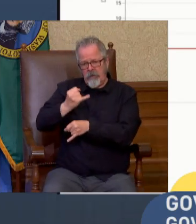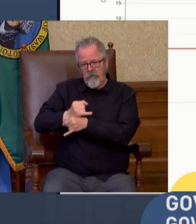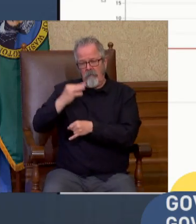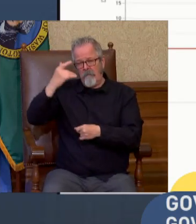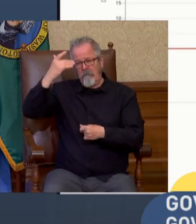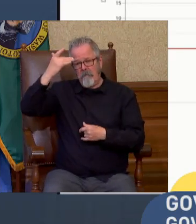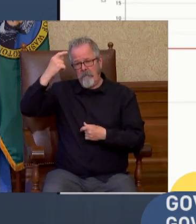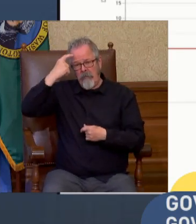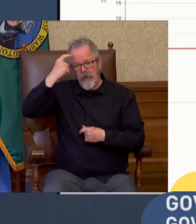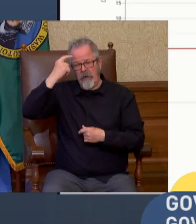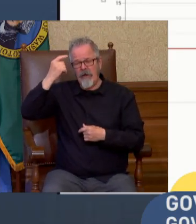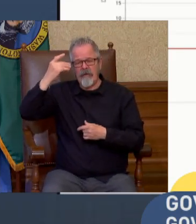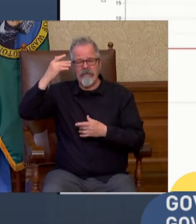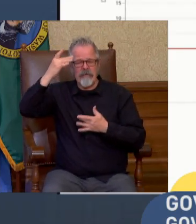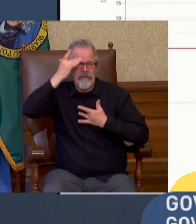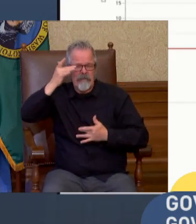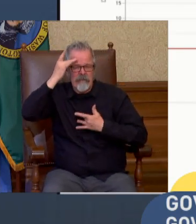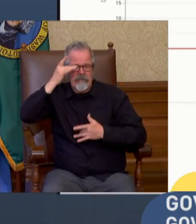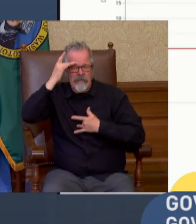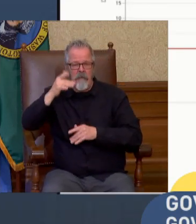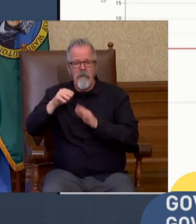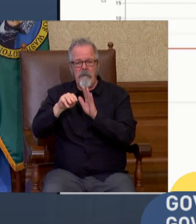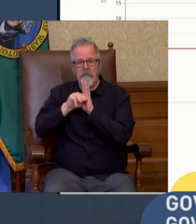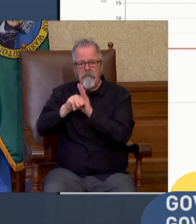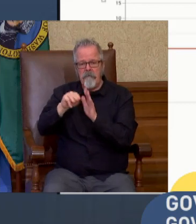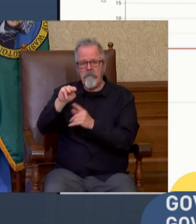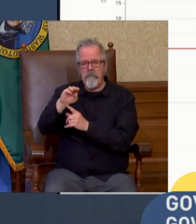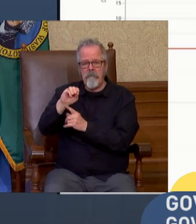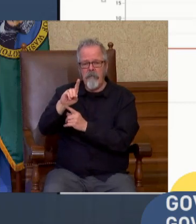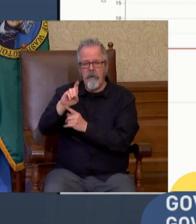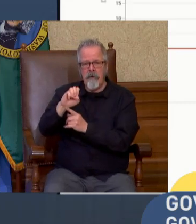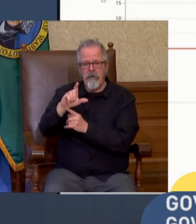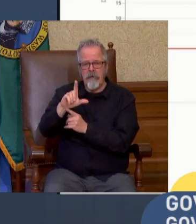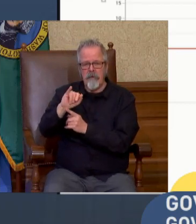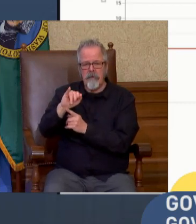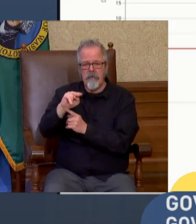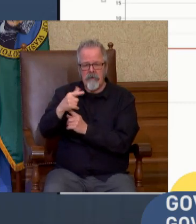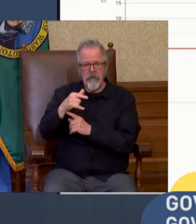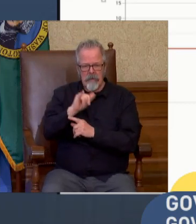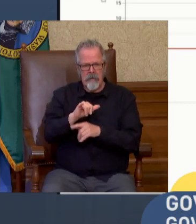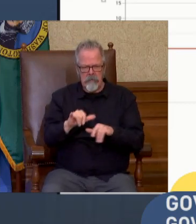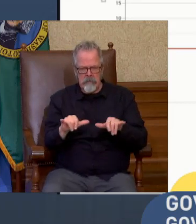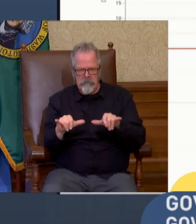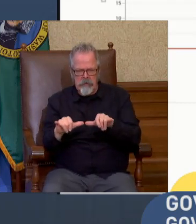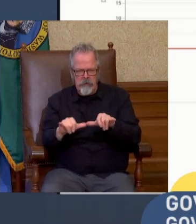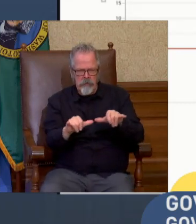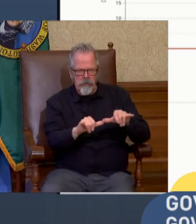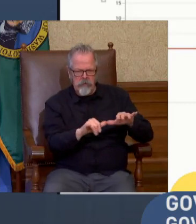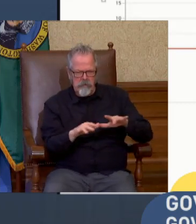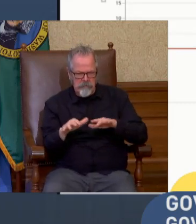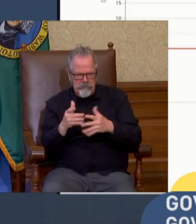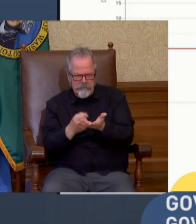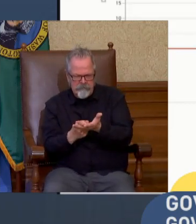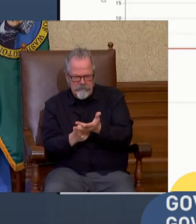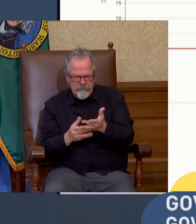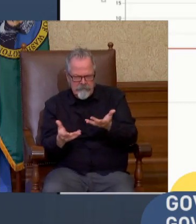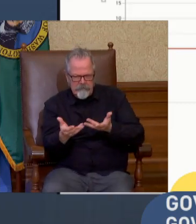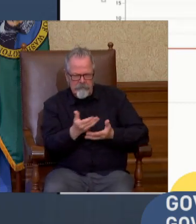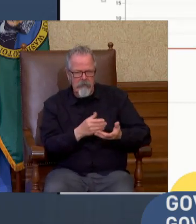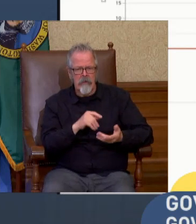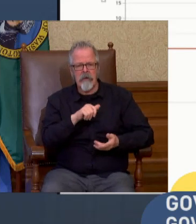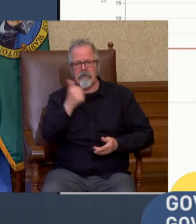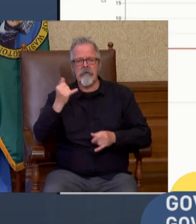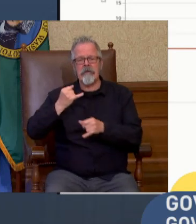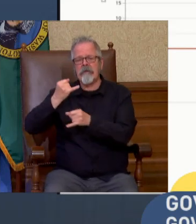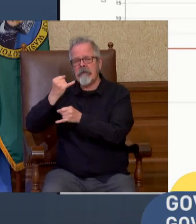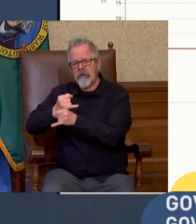by the Institute for Health Metrics in Seattle. This shows a similar